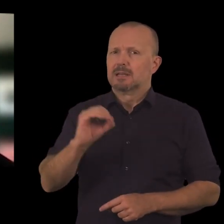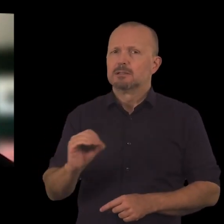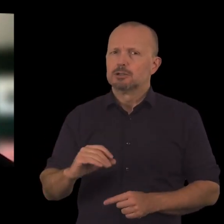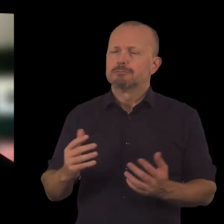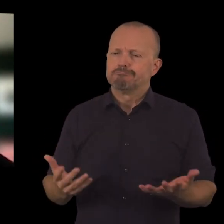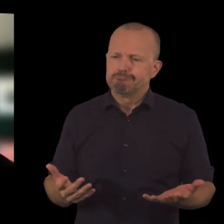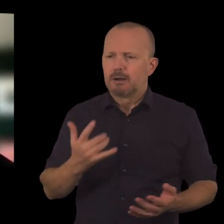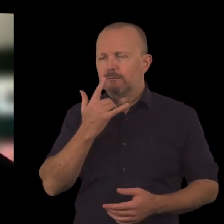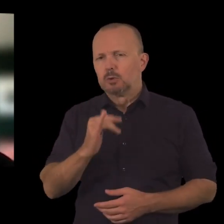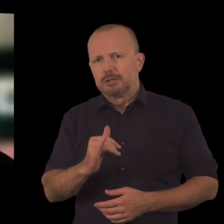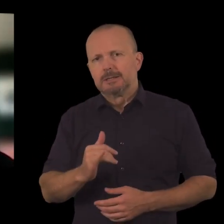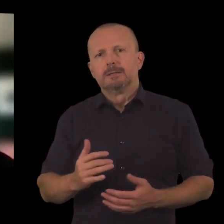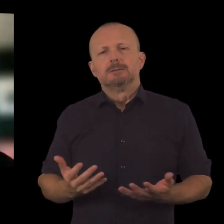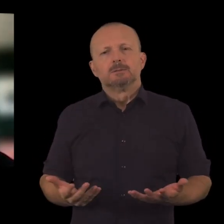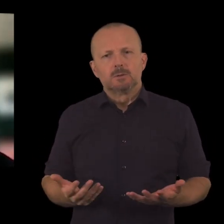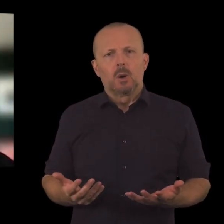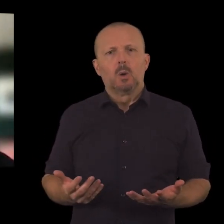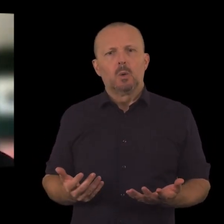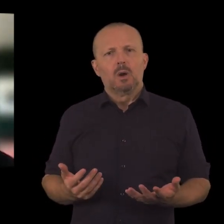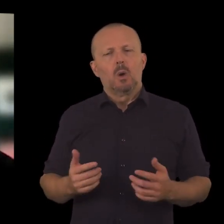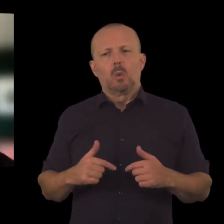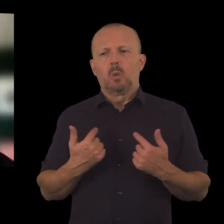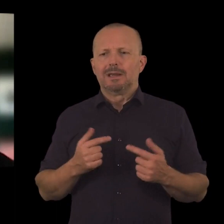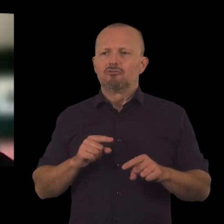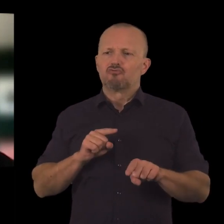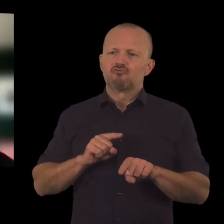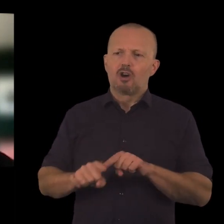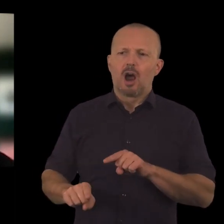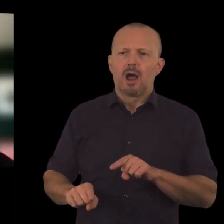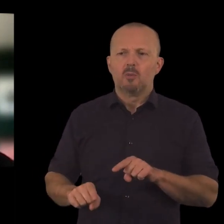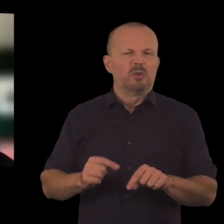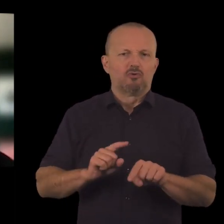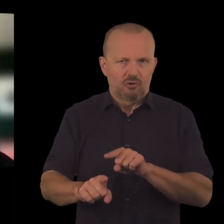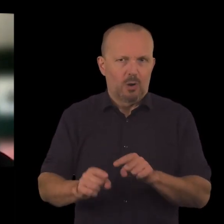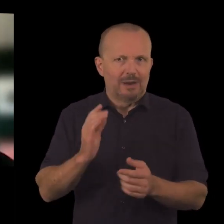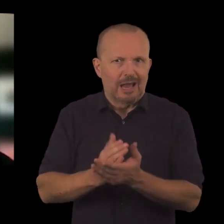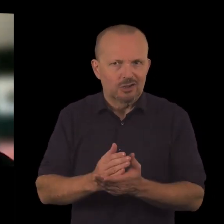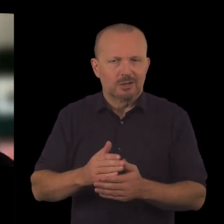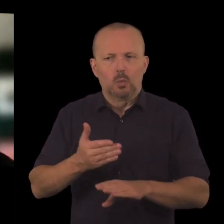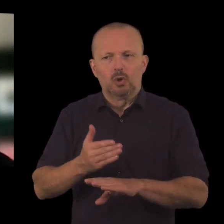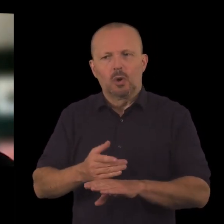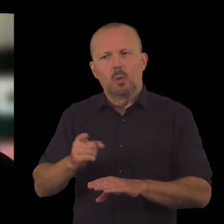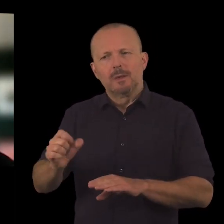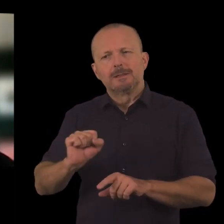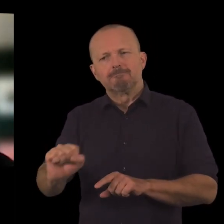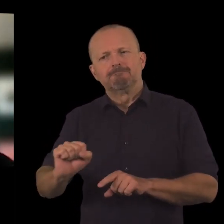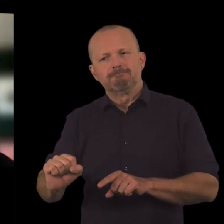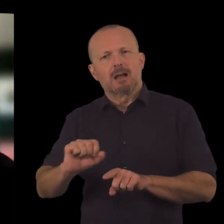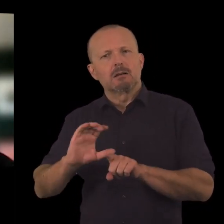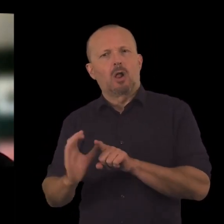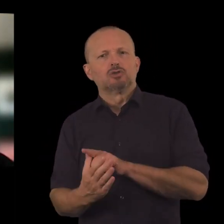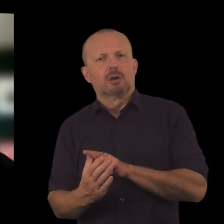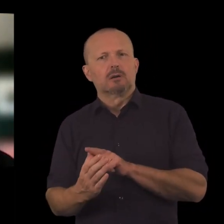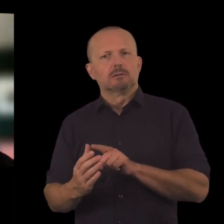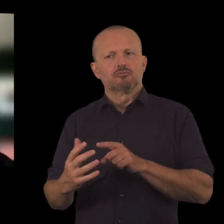we also really, what's super important for us is that unfortunately the